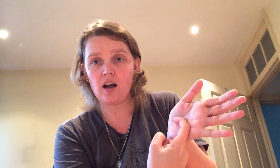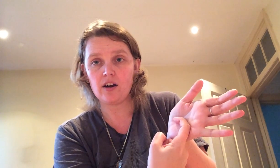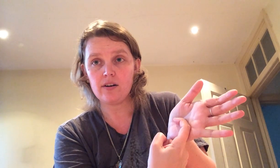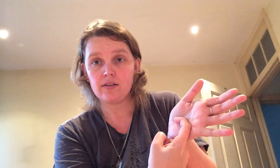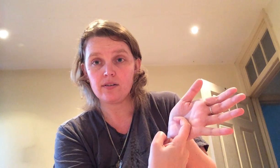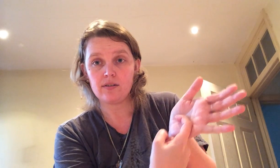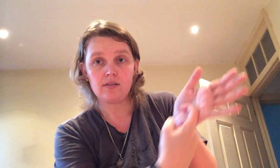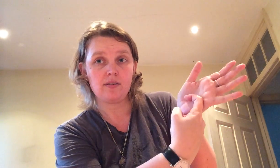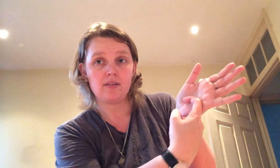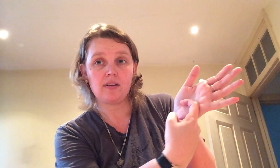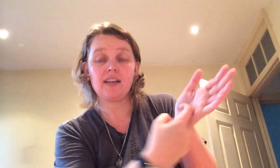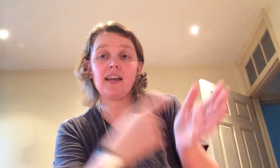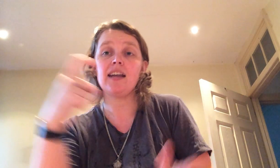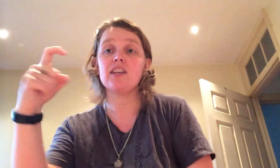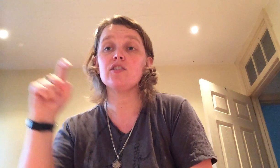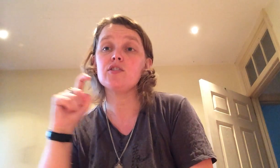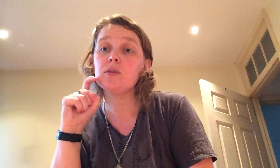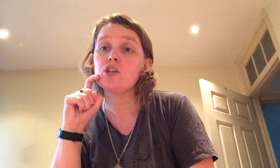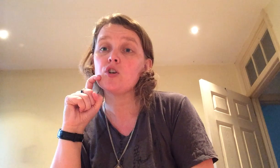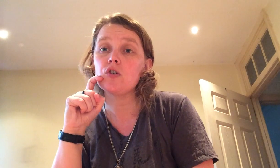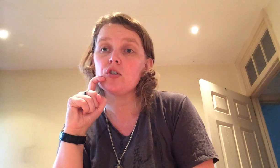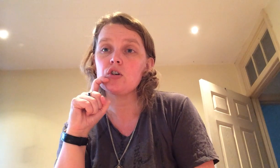R. Okay, and you just do it and you go.